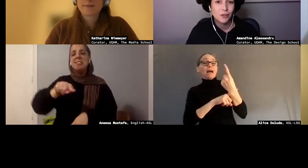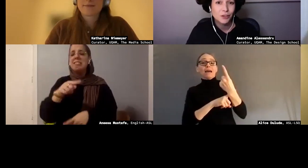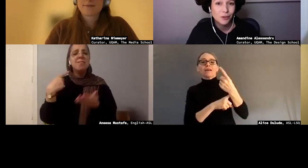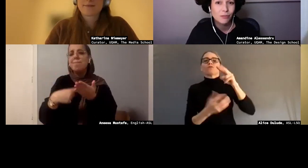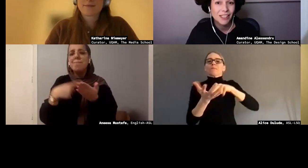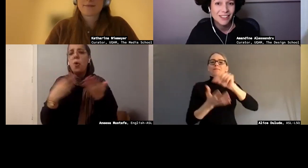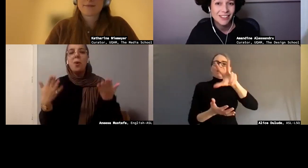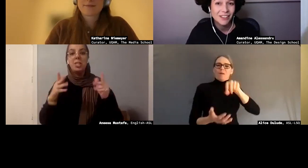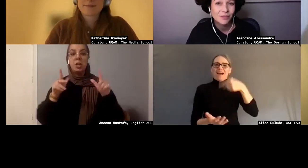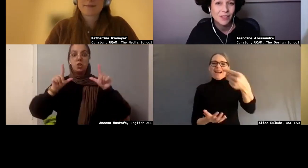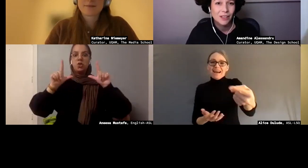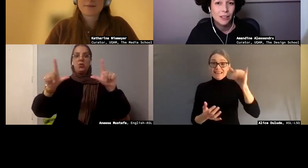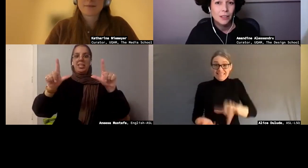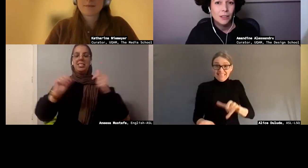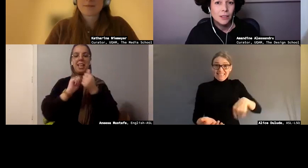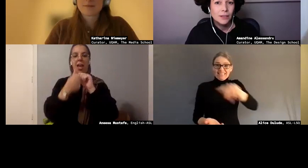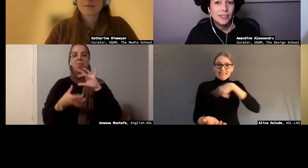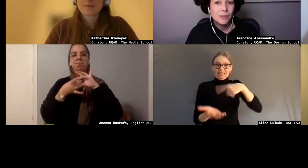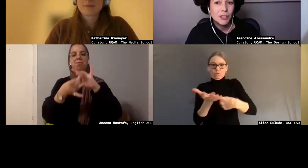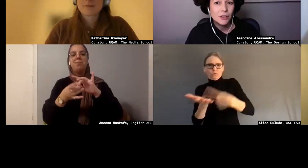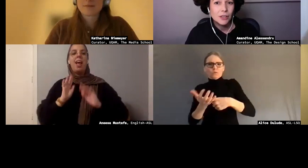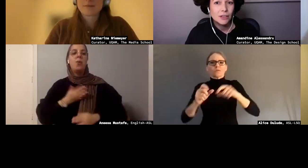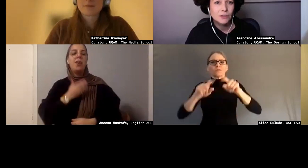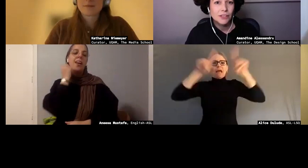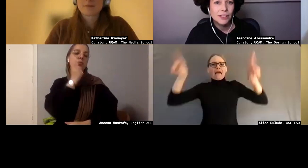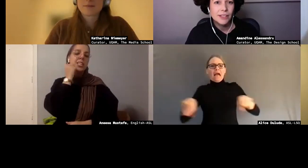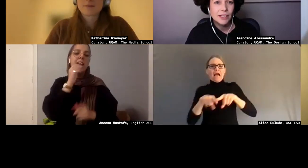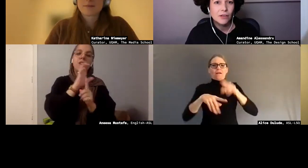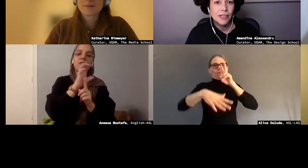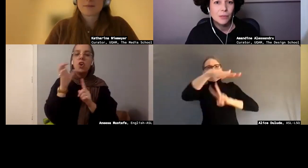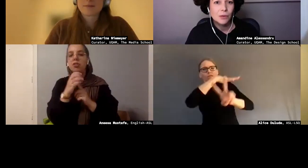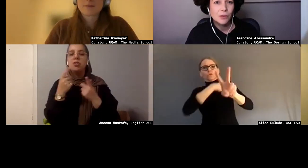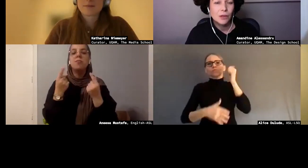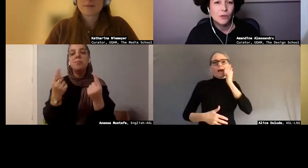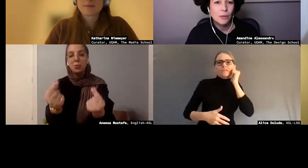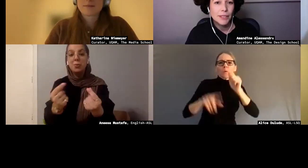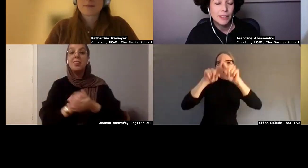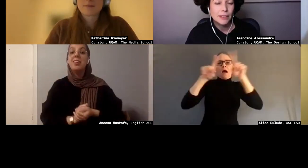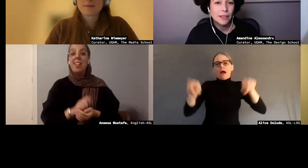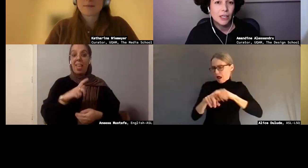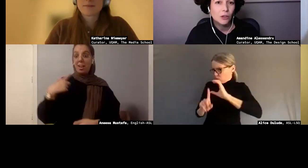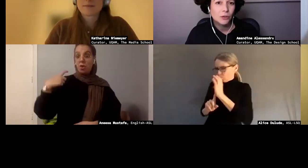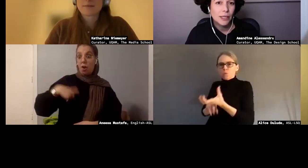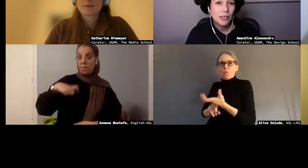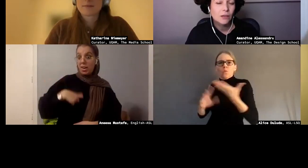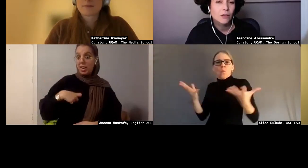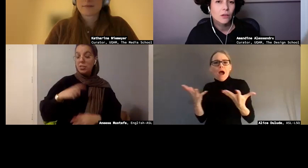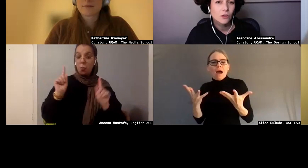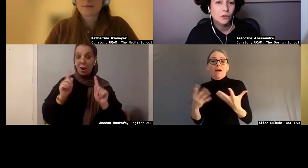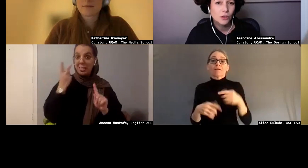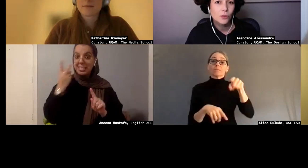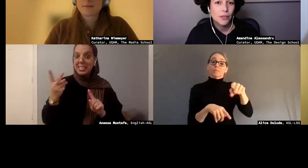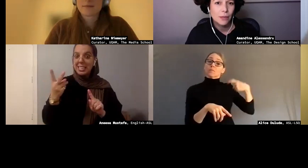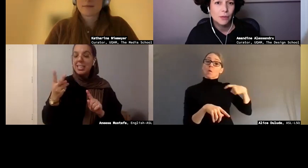and cultural practices. The exhibition and conferences are available on the website